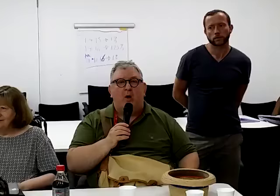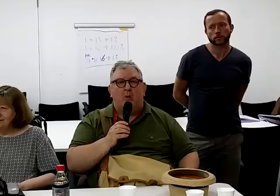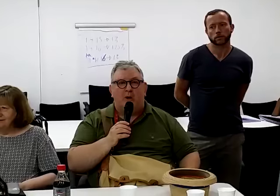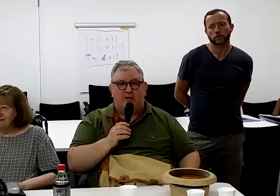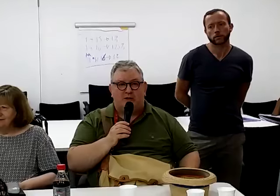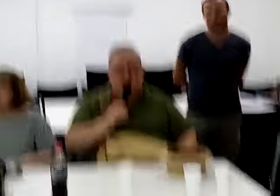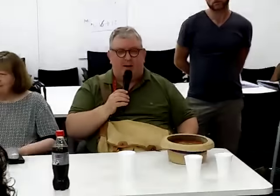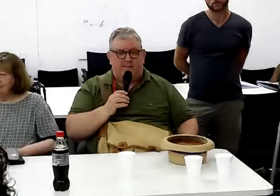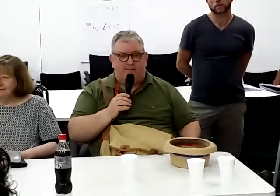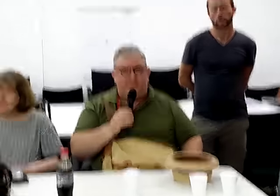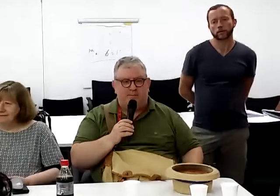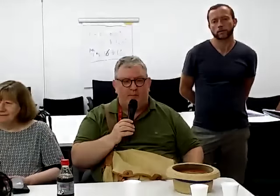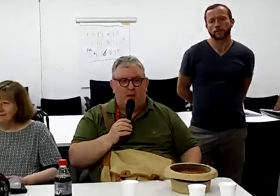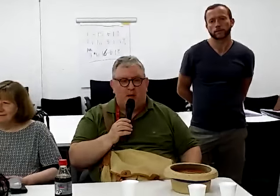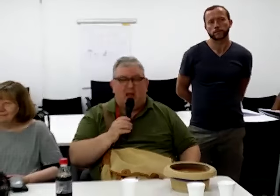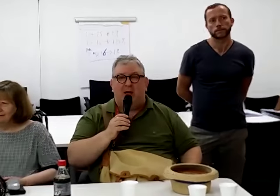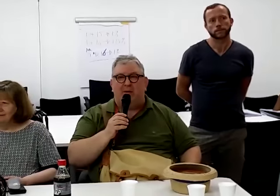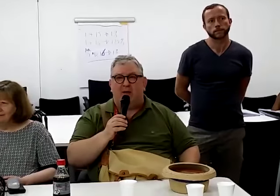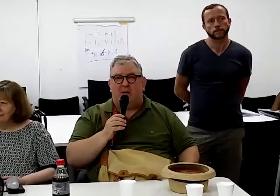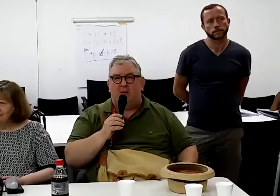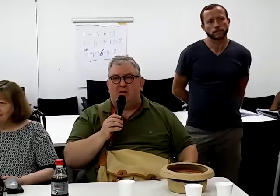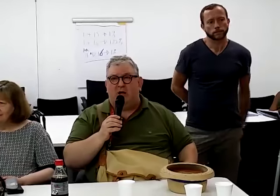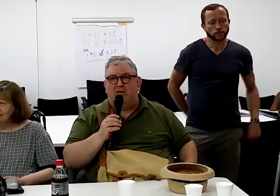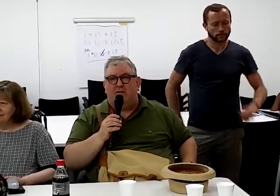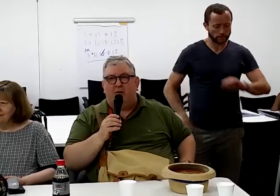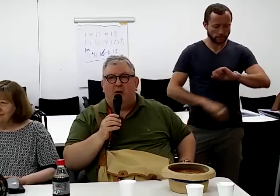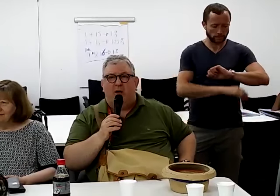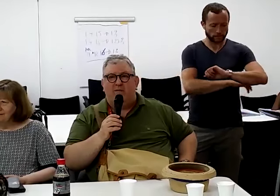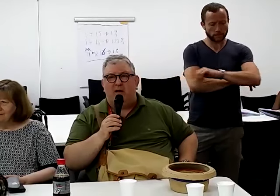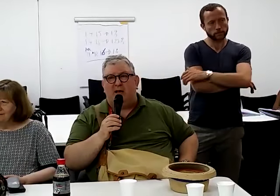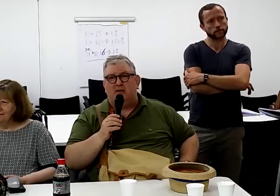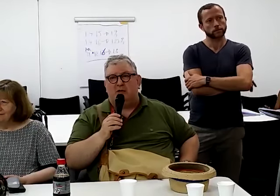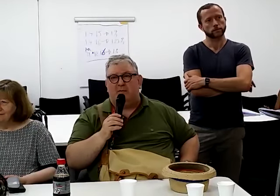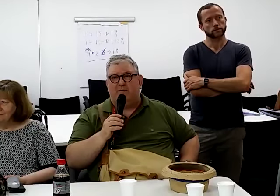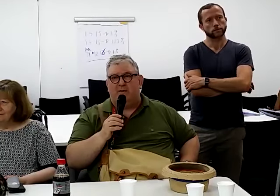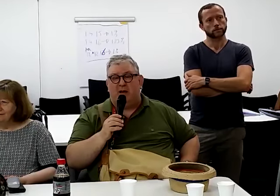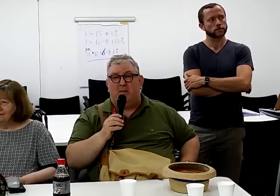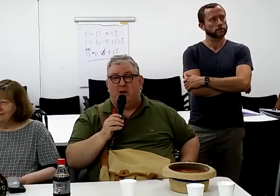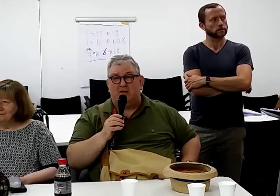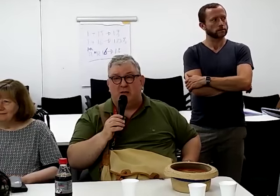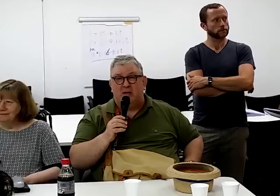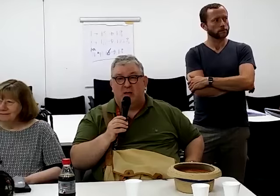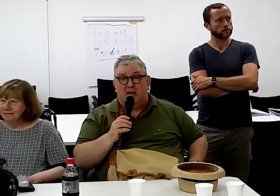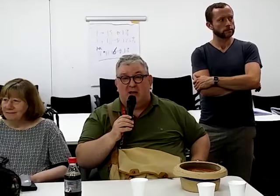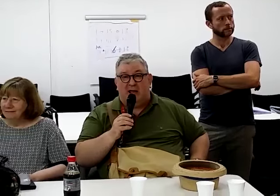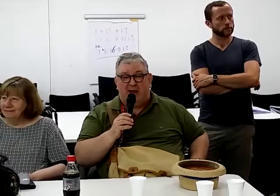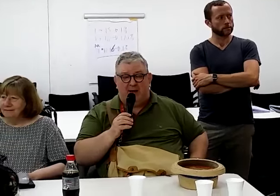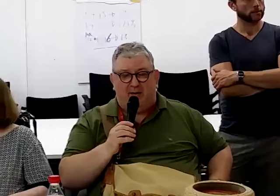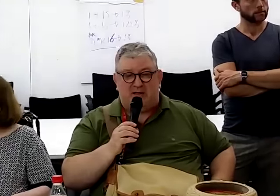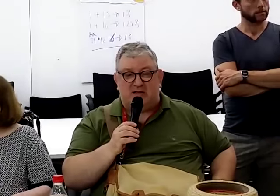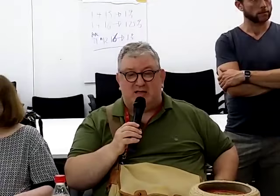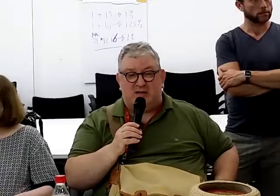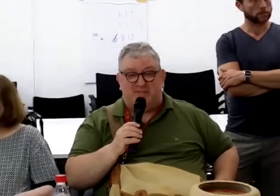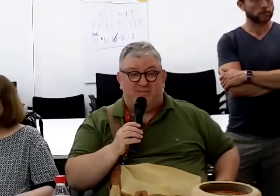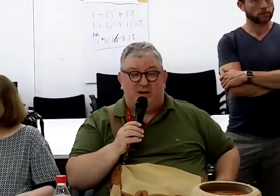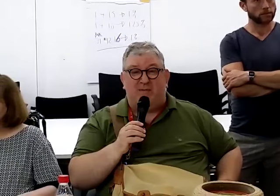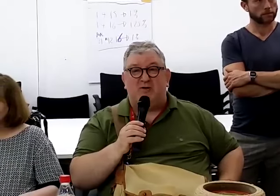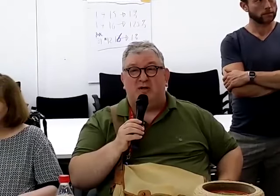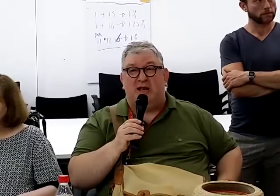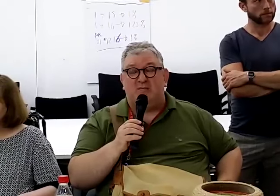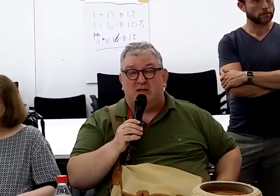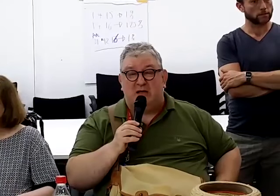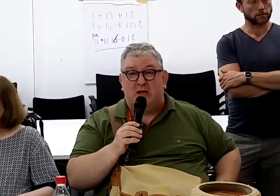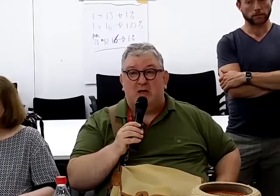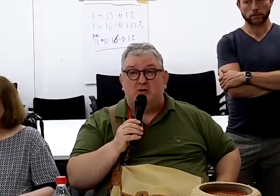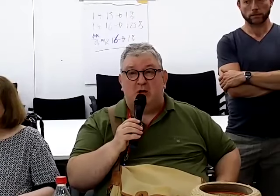decide which MP we would go for the leadership of the Labour Party. And our executive